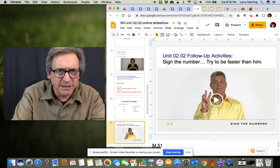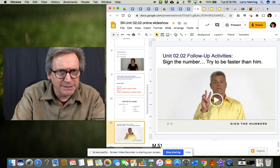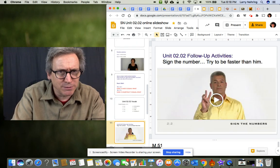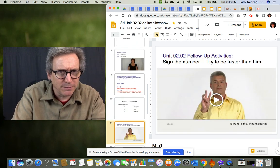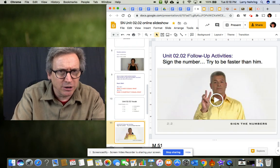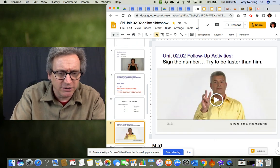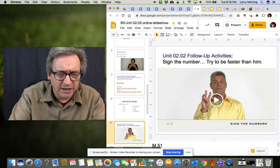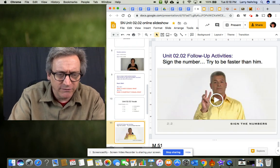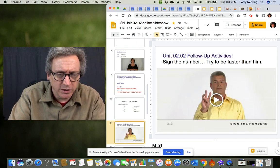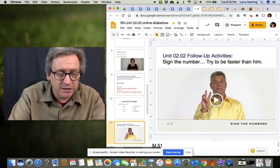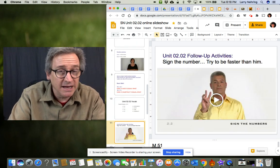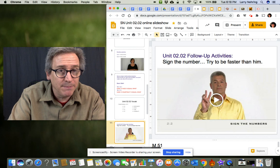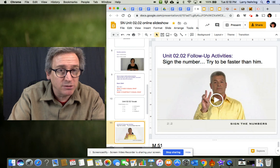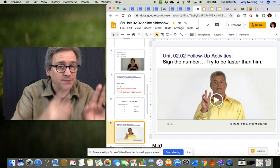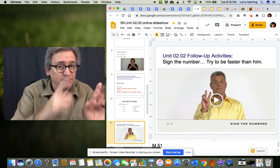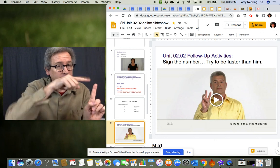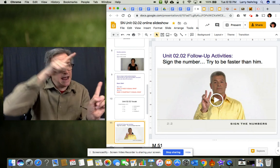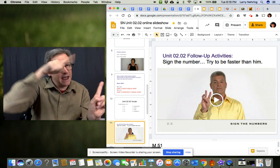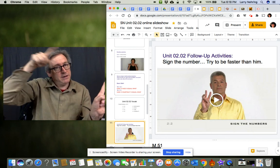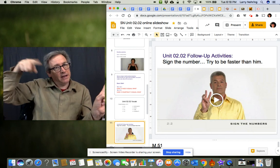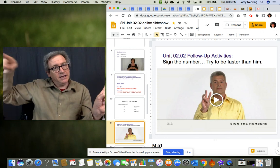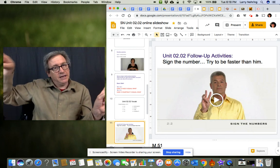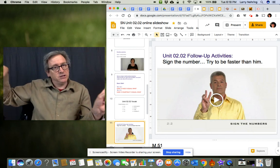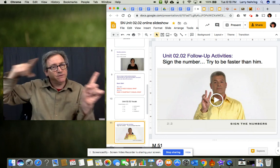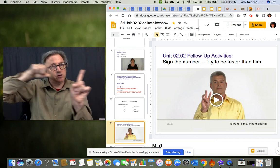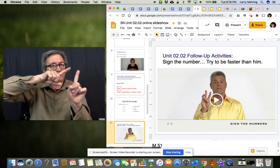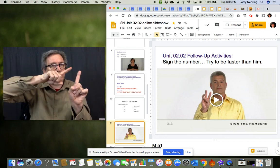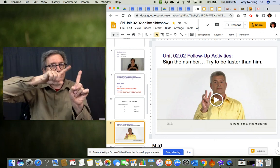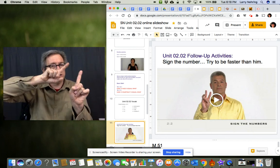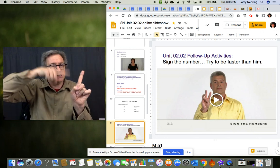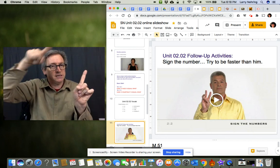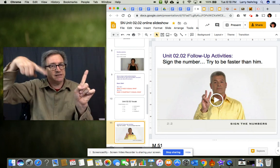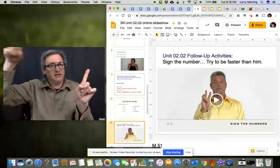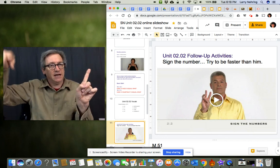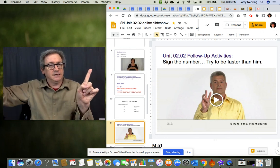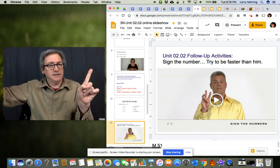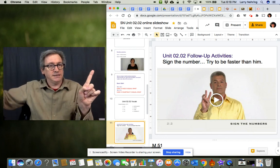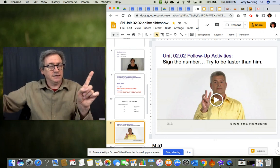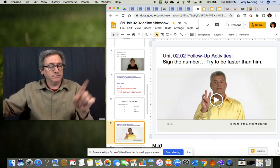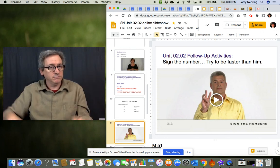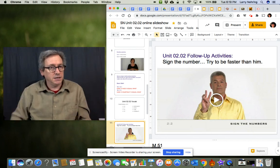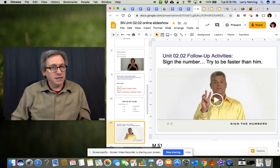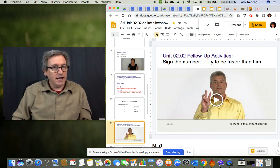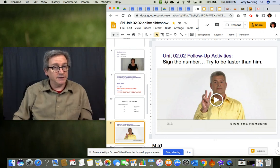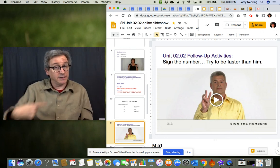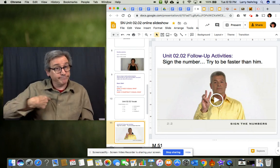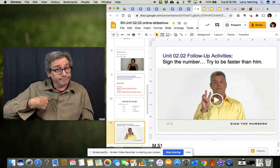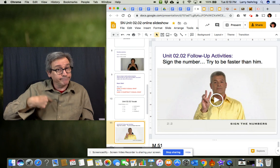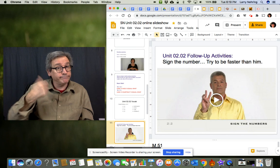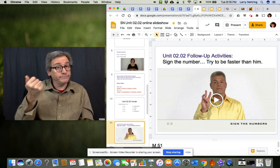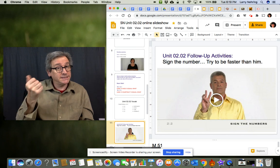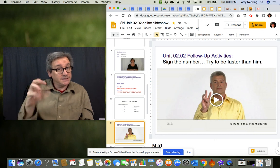Age is probably a good thing if you can think about something that happened in each of those 4 ages, 16, 17, 18, 19. And I